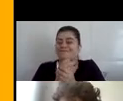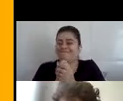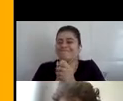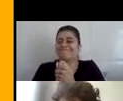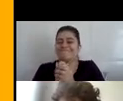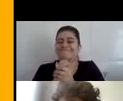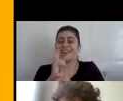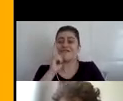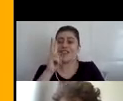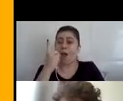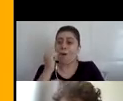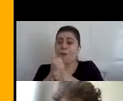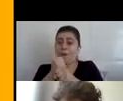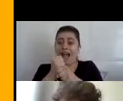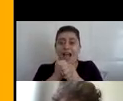The other